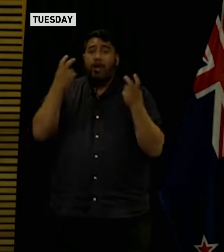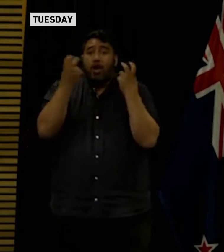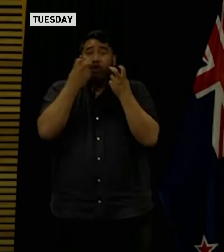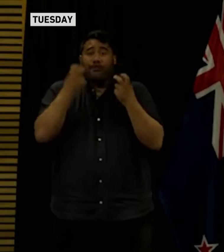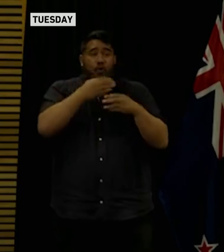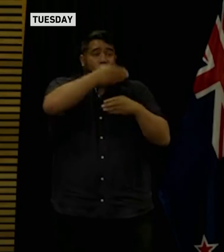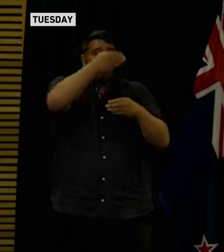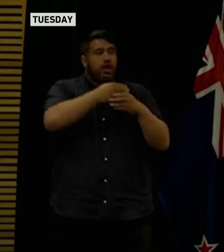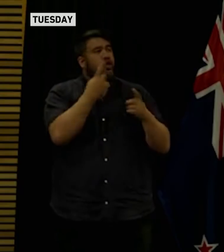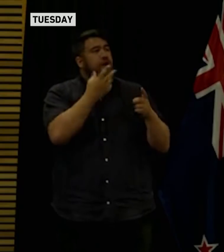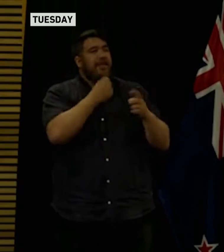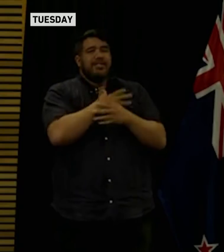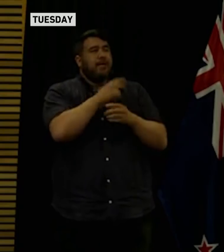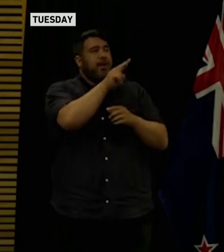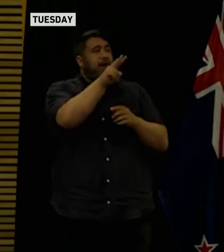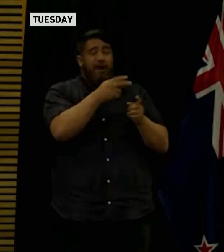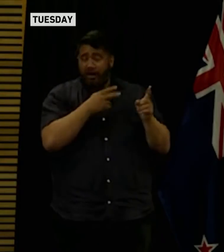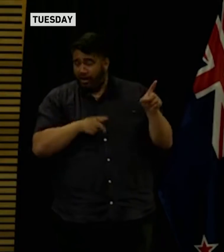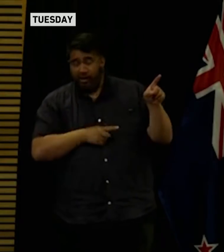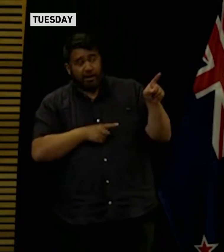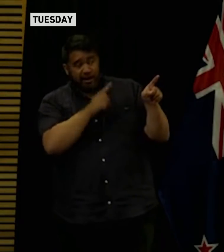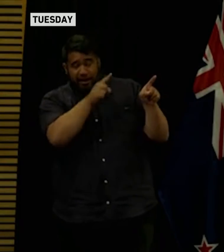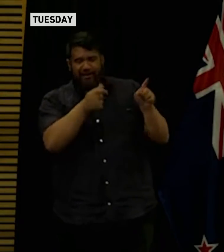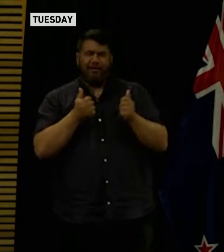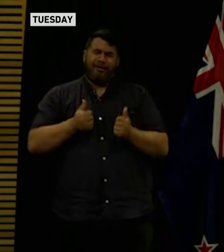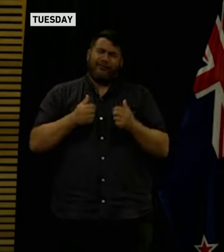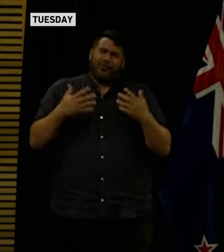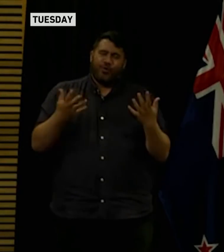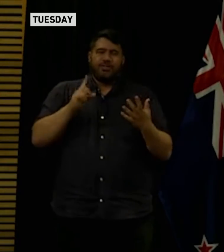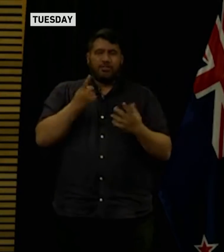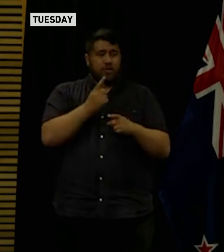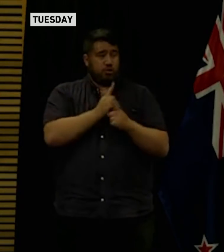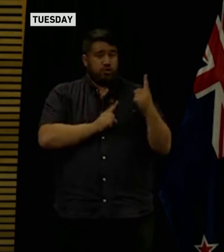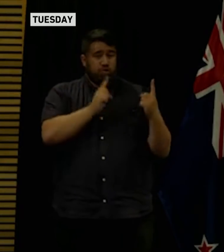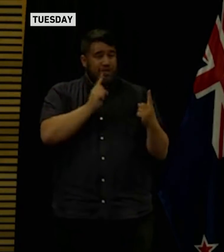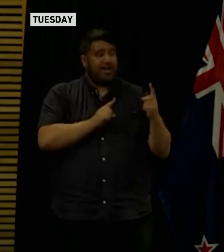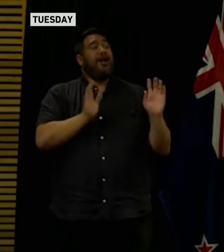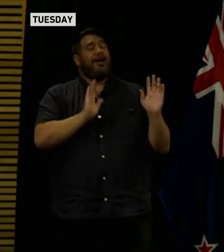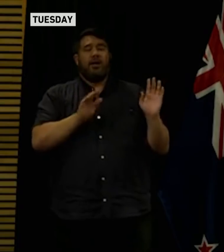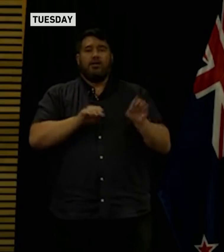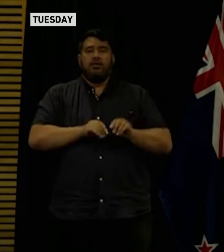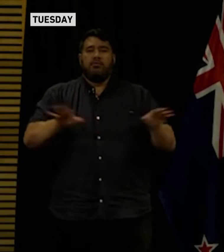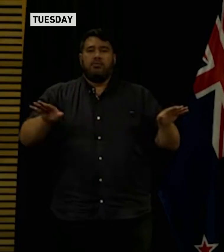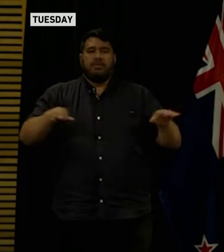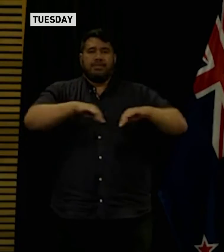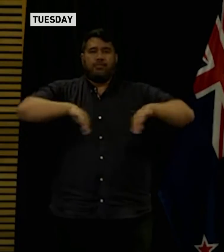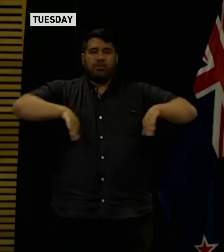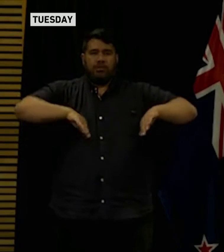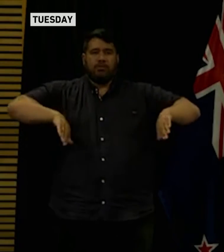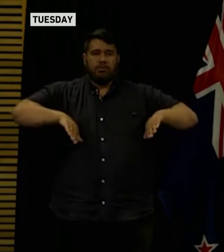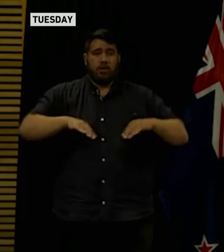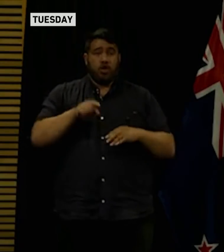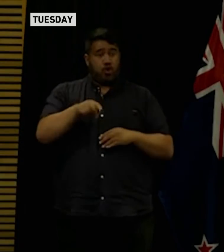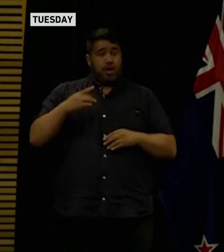in windows, but as they pass people, keep your distance. Don't talk to others. Just stay within your bubble. And if you're in